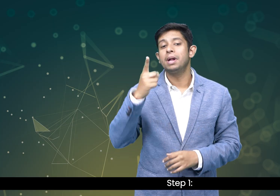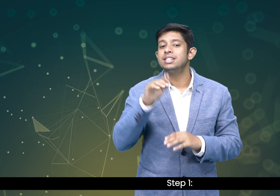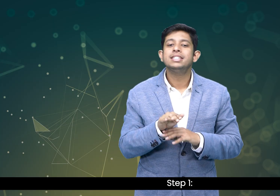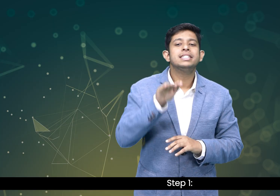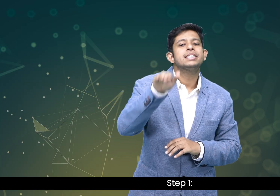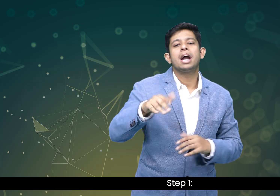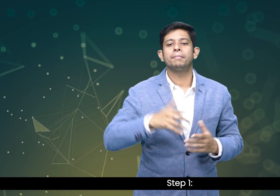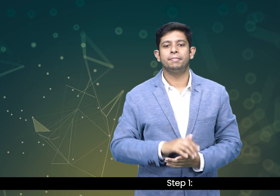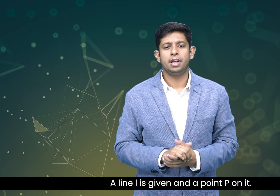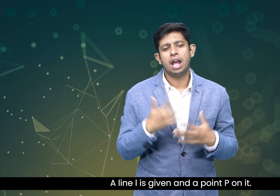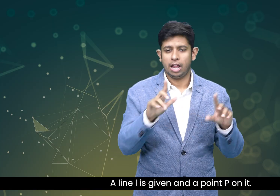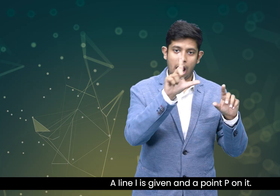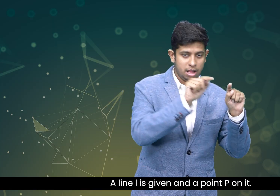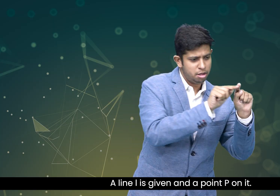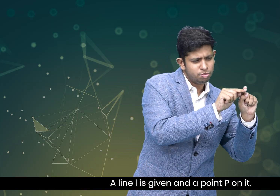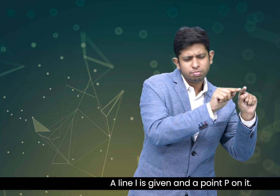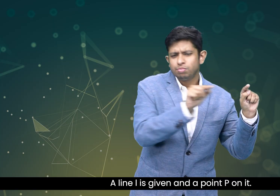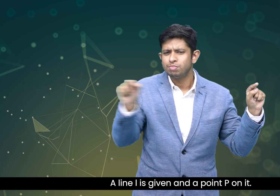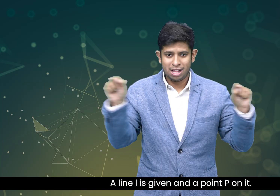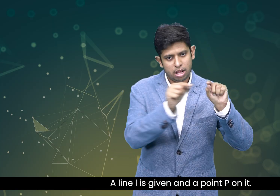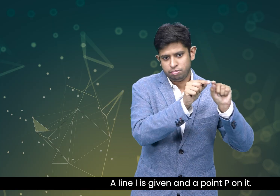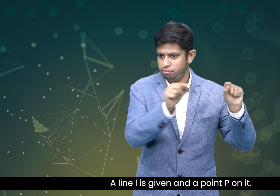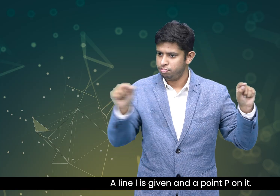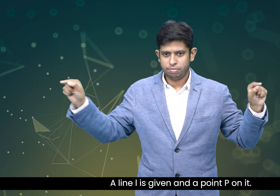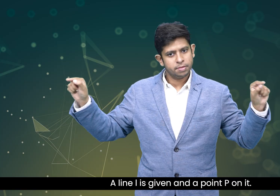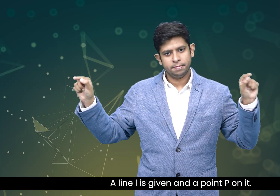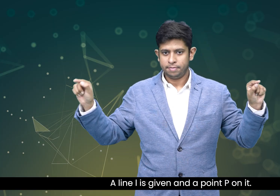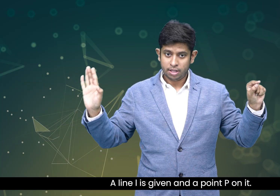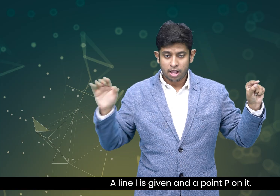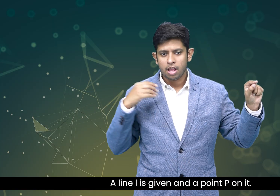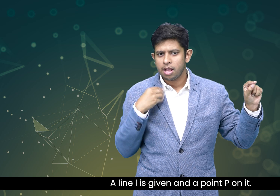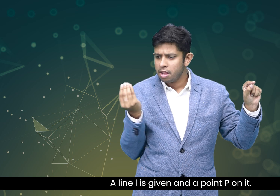Step 1. A line L is given and a point P on it.